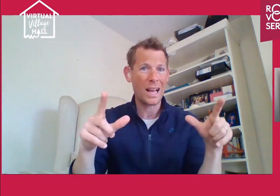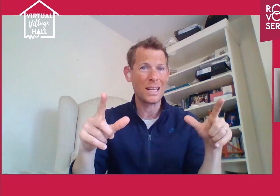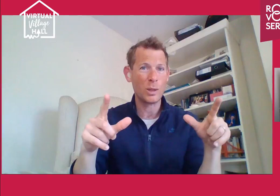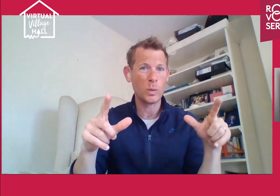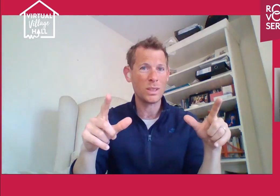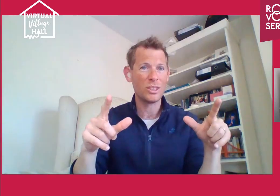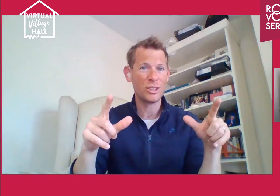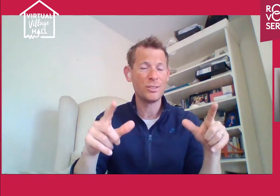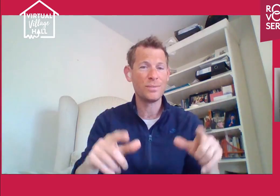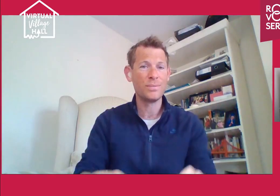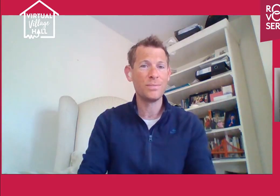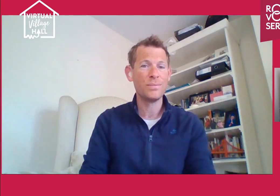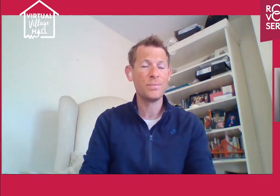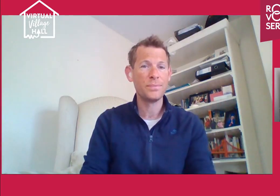is such a beautiful language.